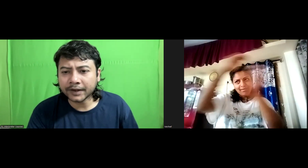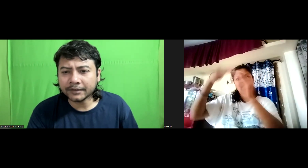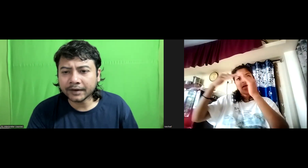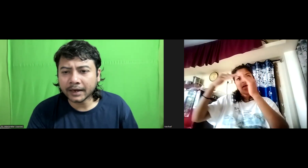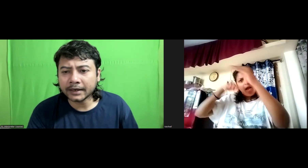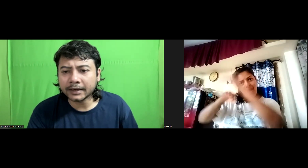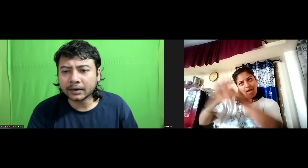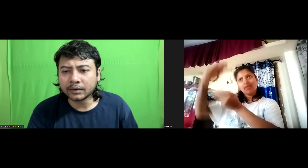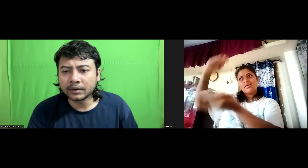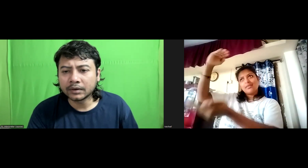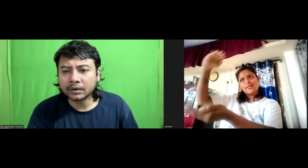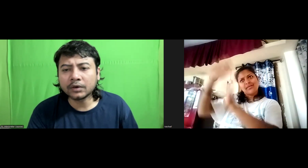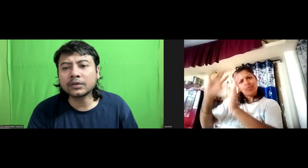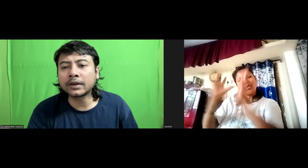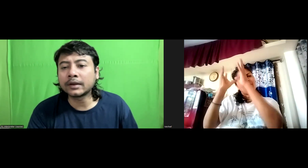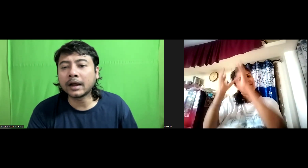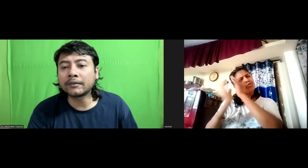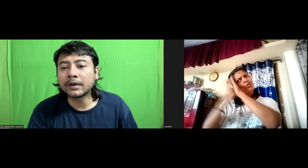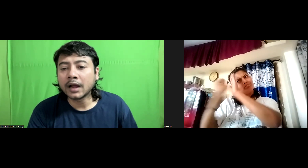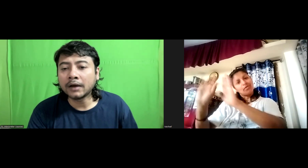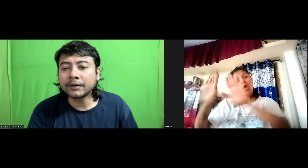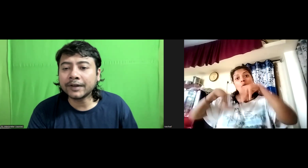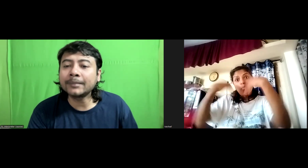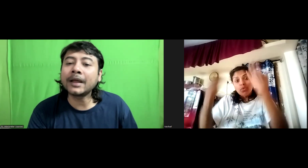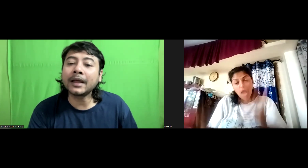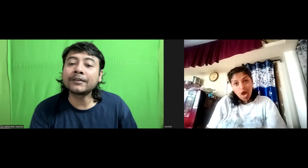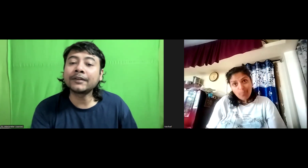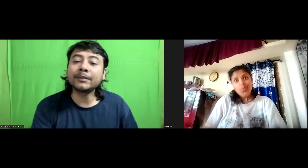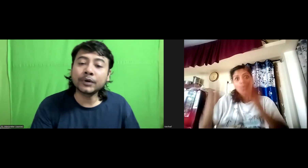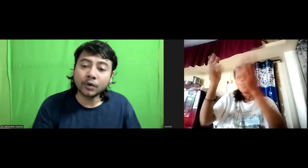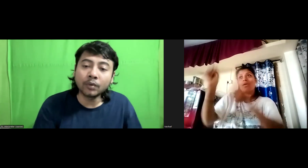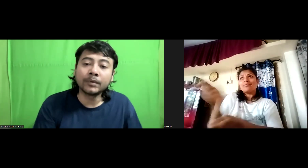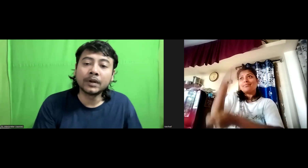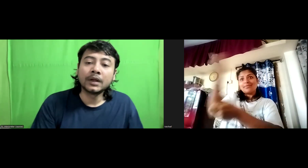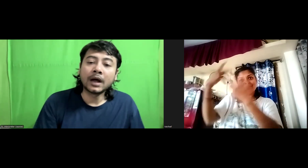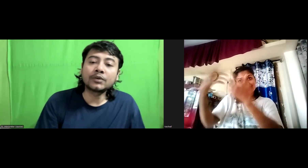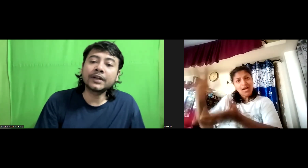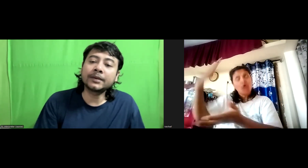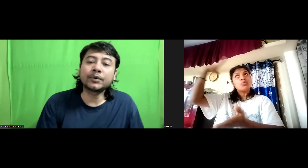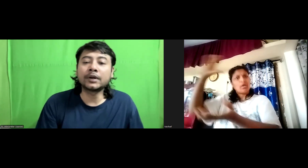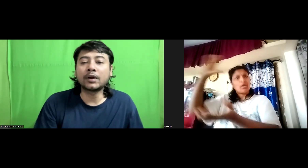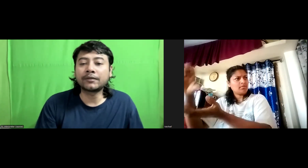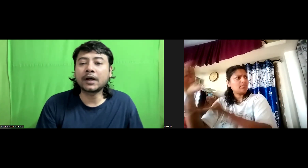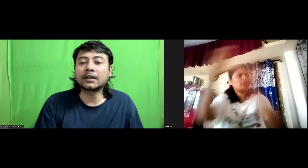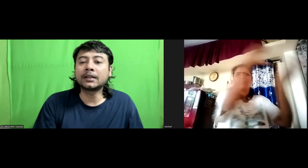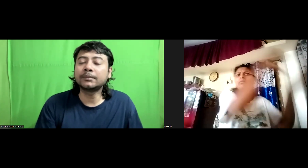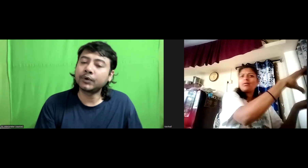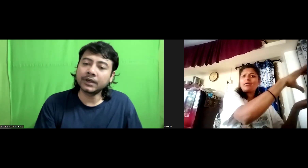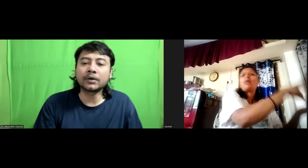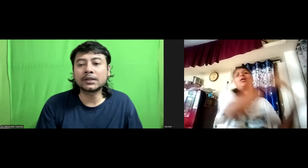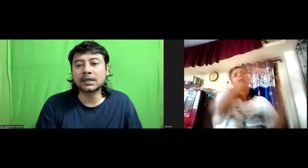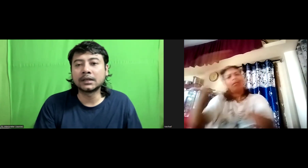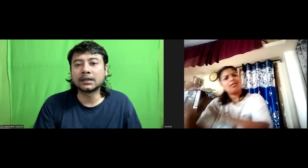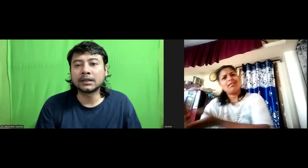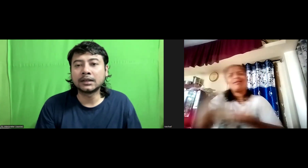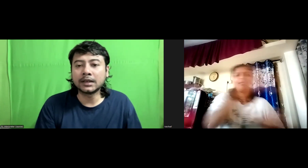After 5, I take it out. Yeah, Oh no, that's sorry. fine. After five, I put it home. Outside, I put it out. After aarti, put it